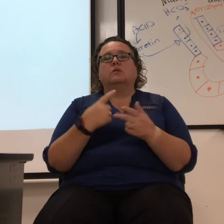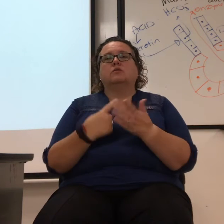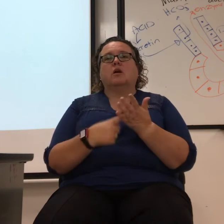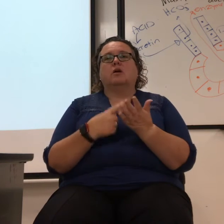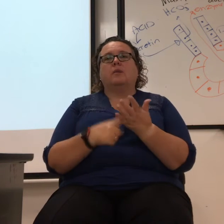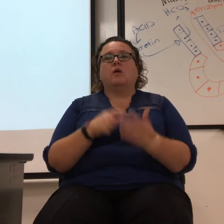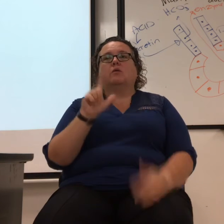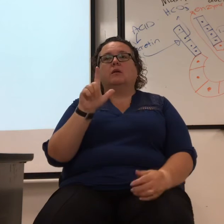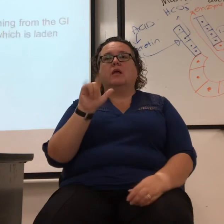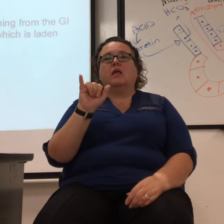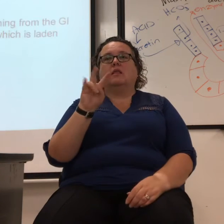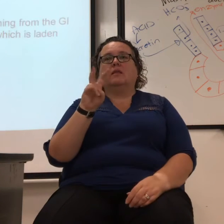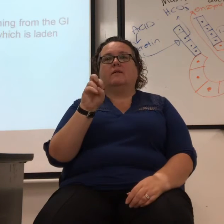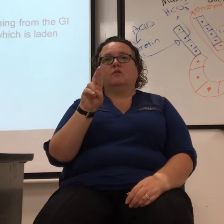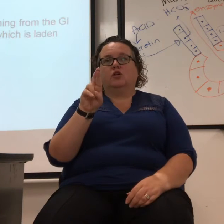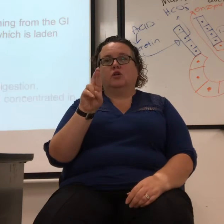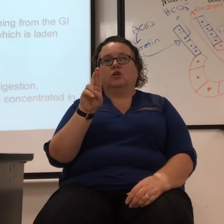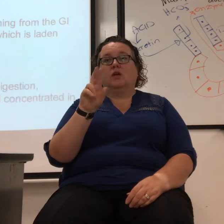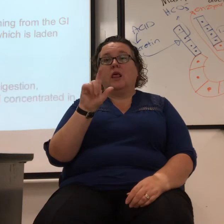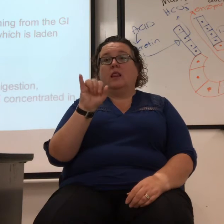Liver is your largest